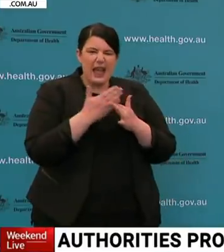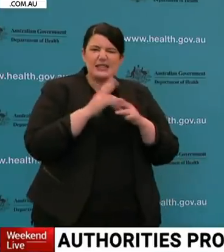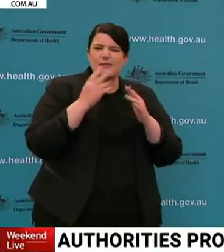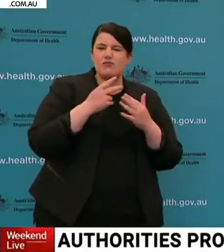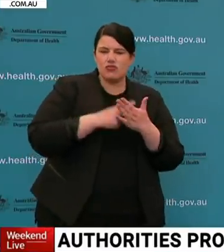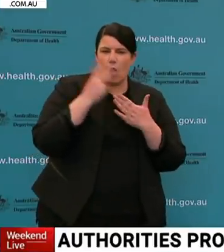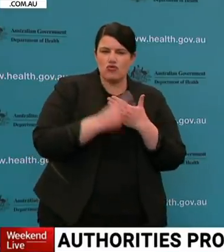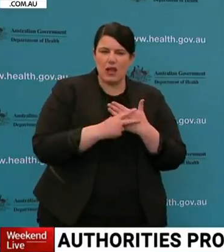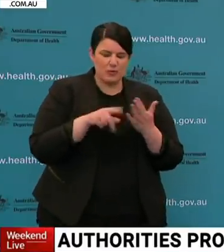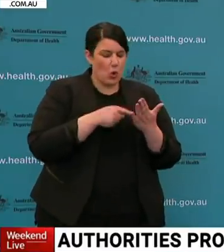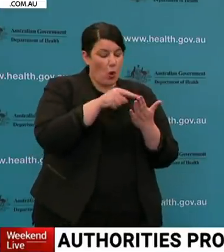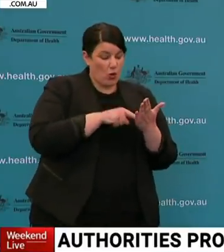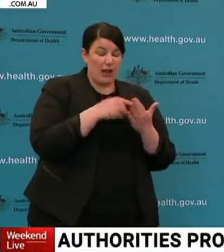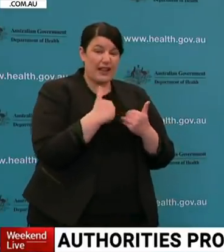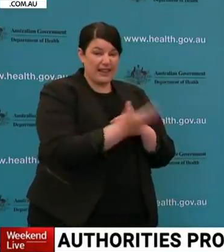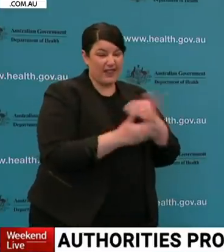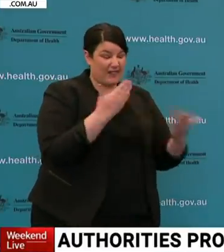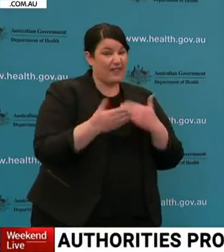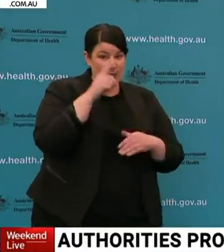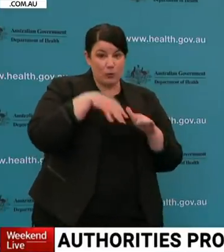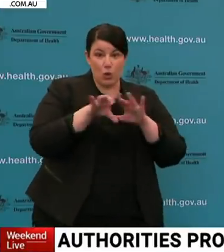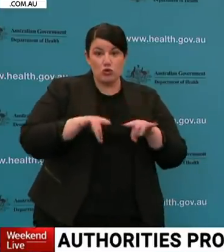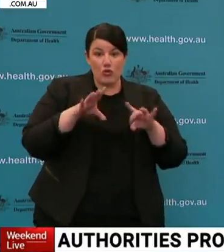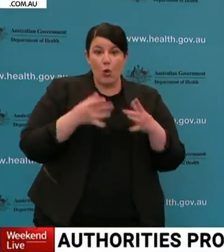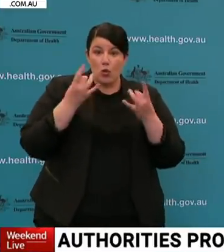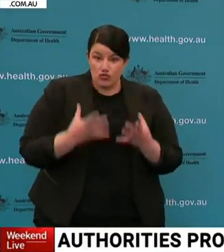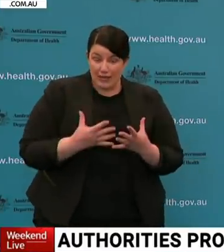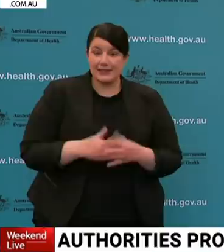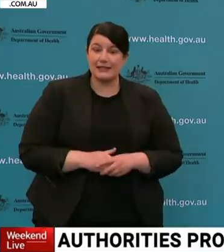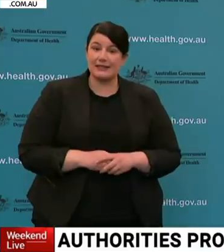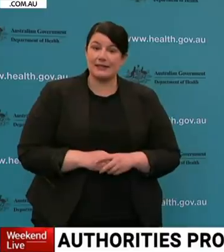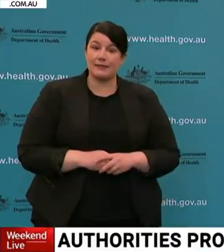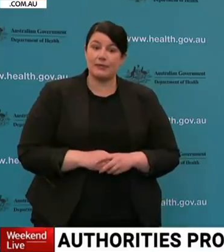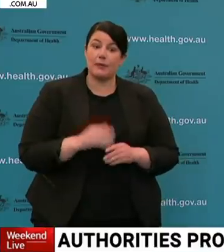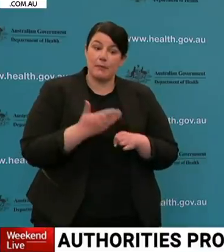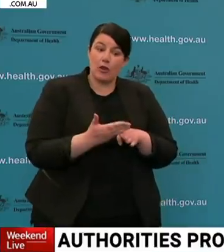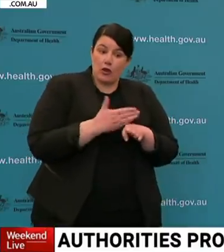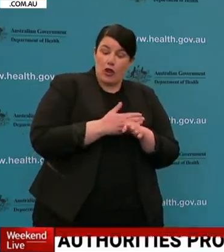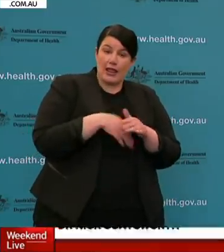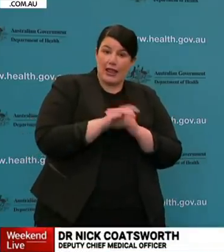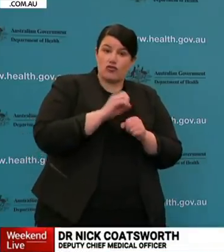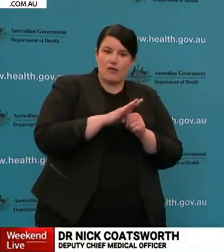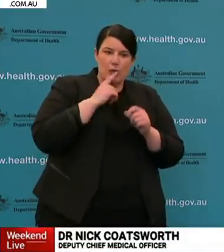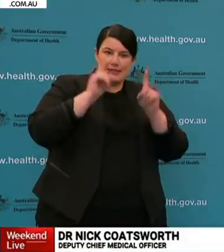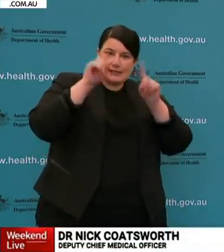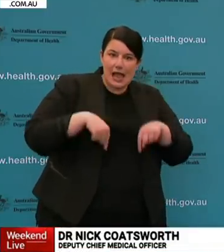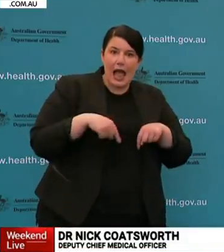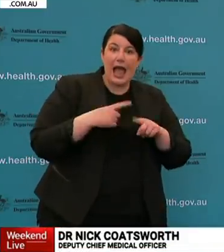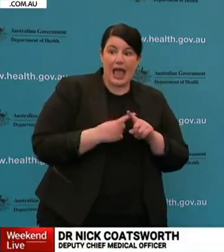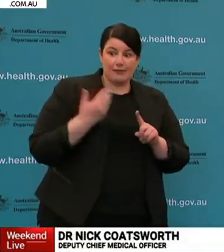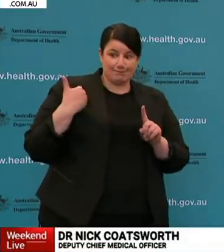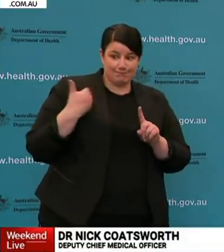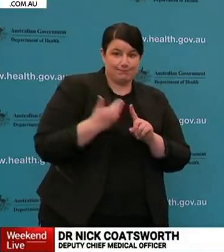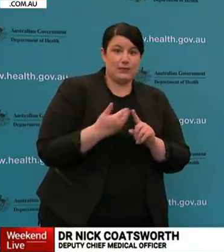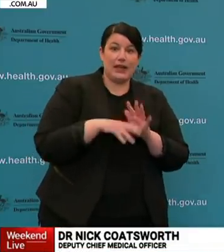So Remdesivir has already been given to patients in Australia, both earlier on in the pandemic and in recent